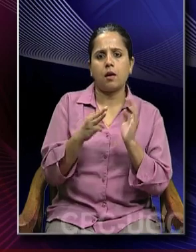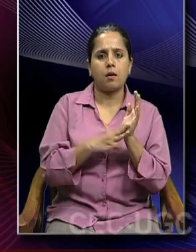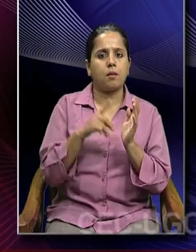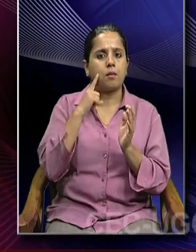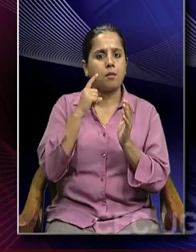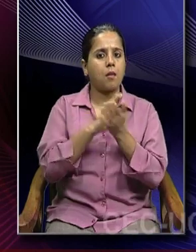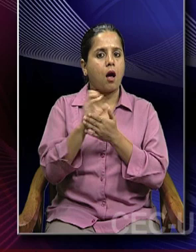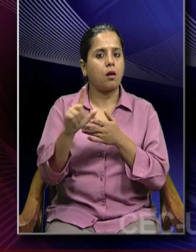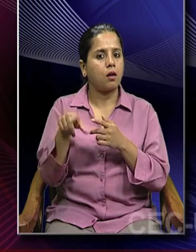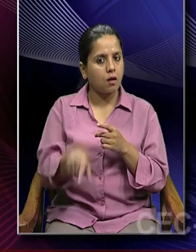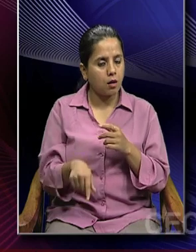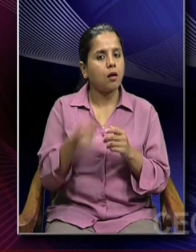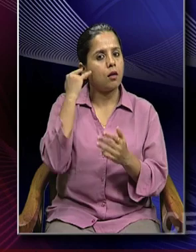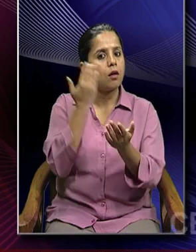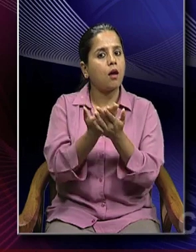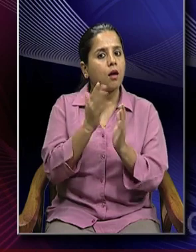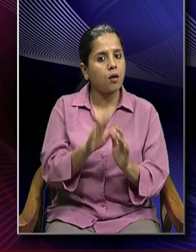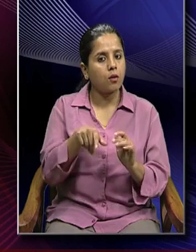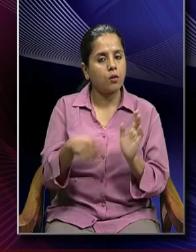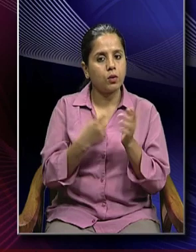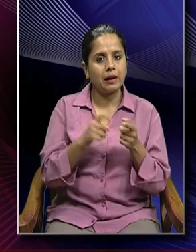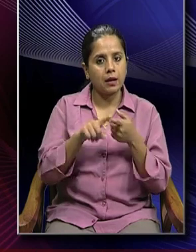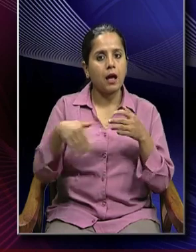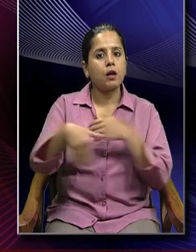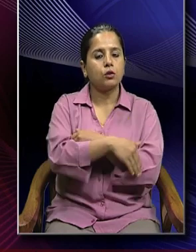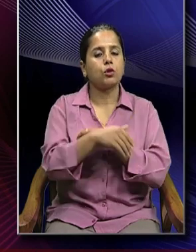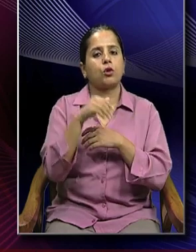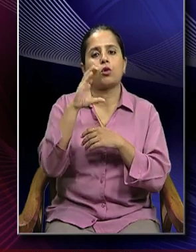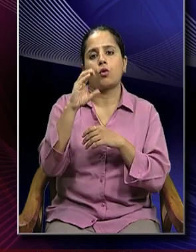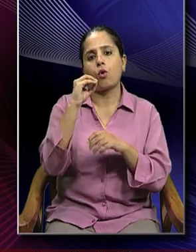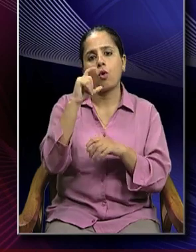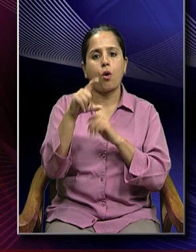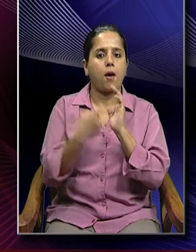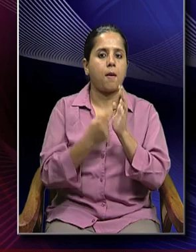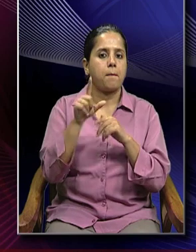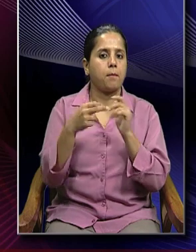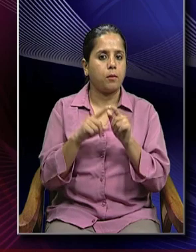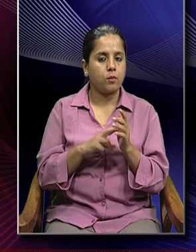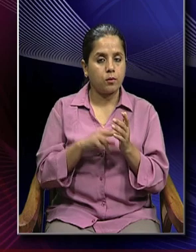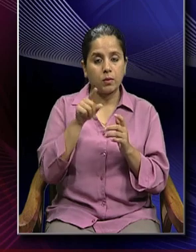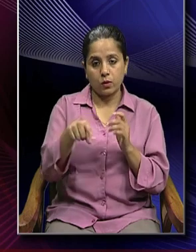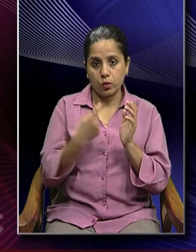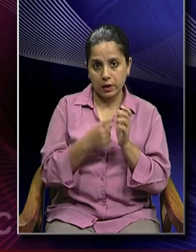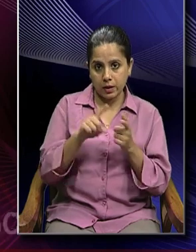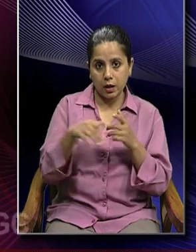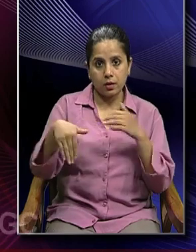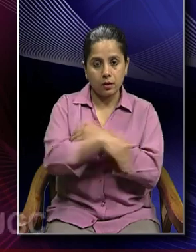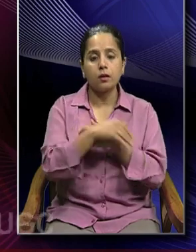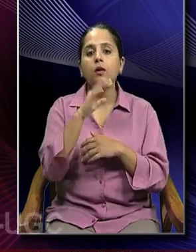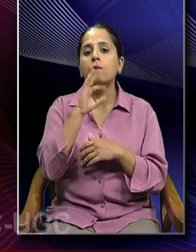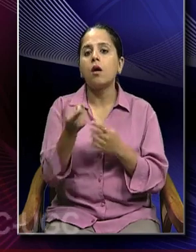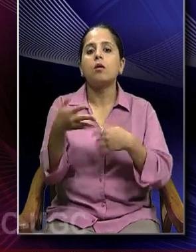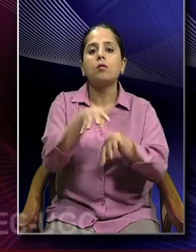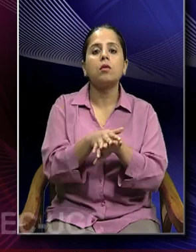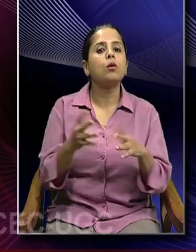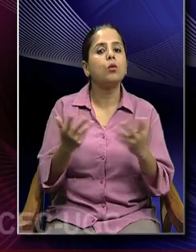also suggested the idea of re-engineering the corporation, wherein this term re-engineering actually implied